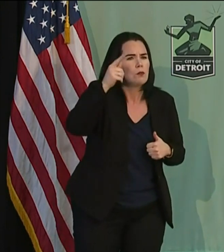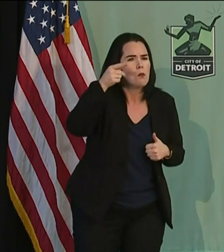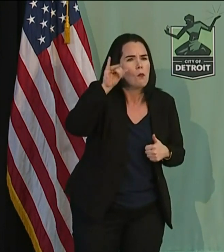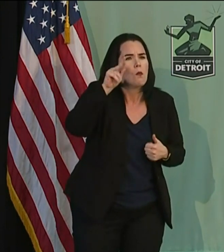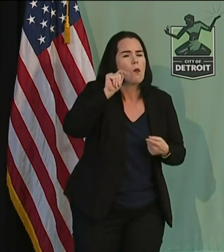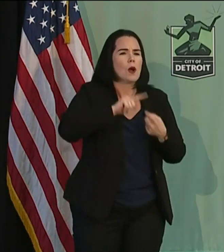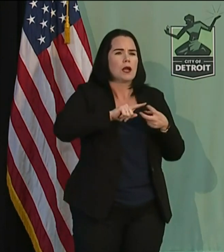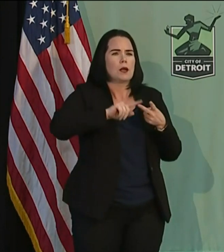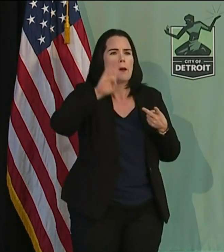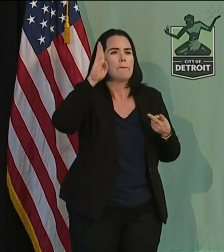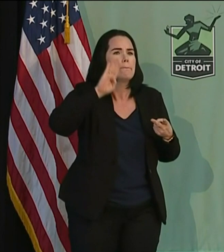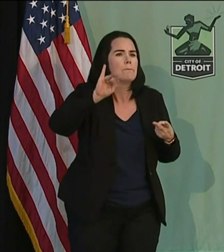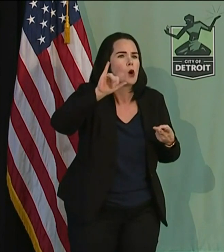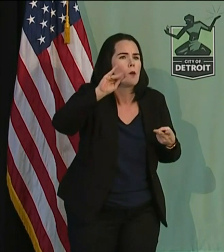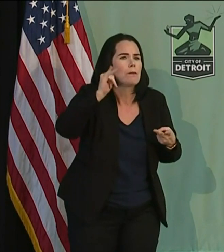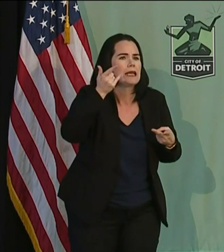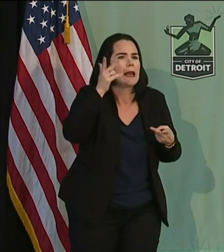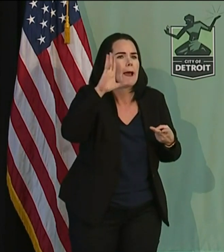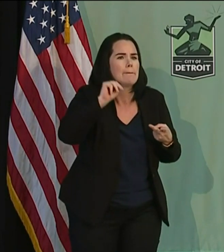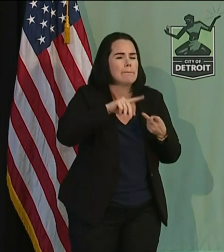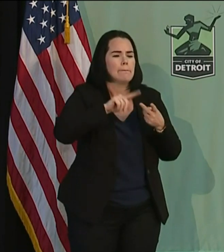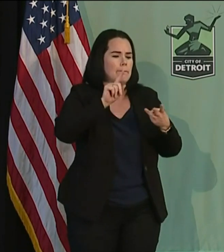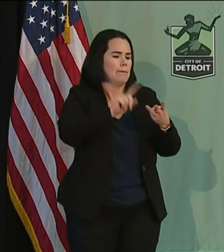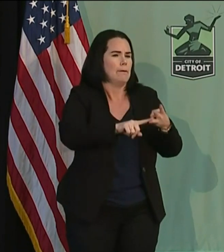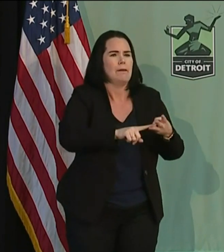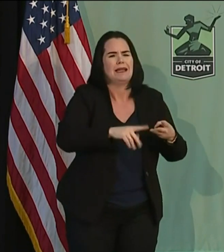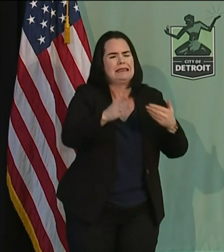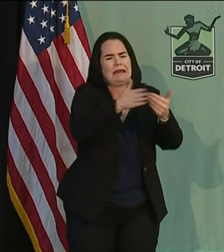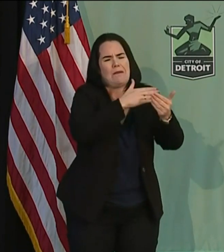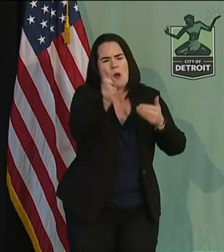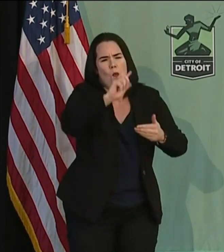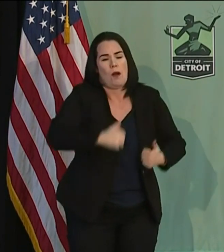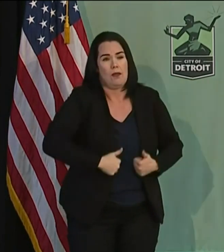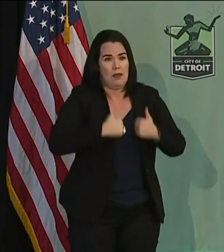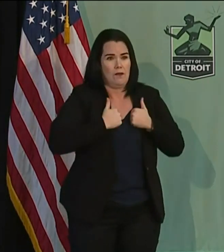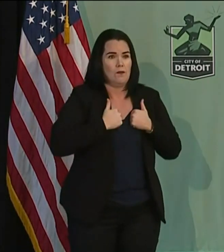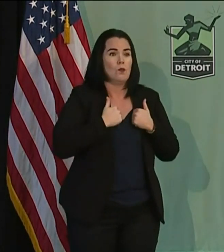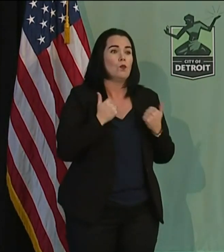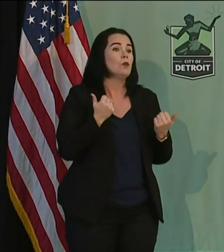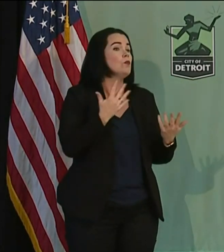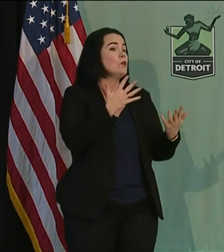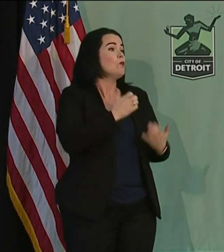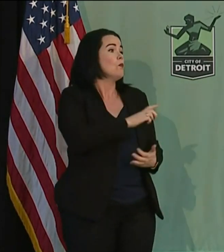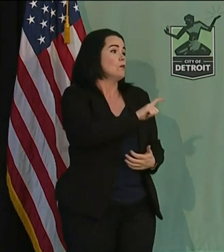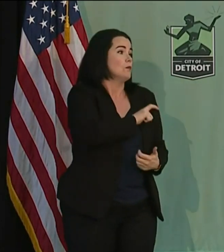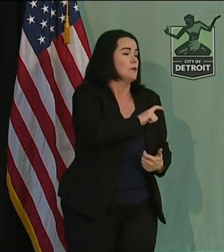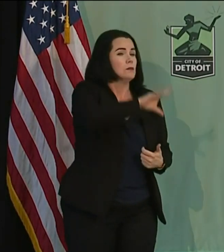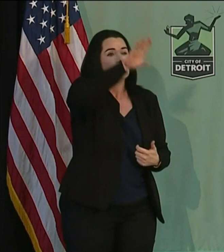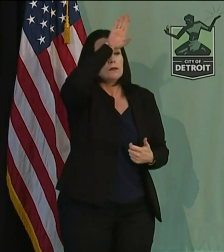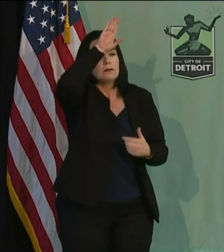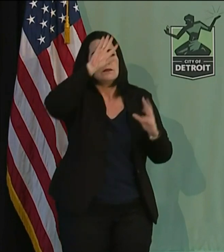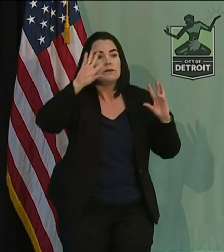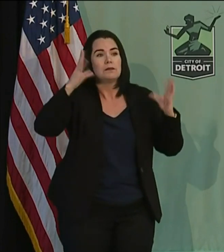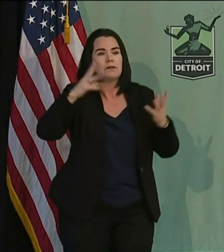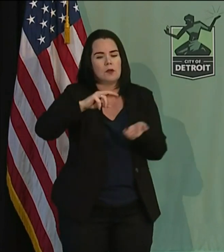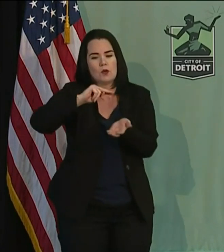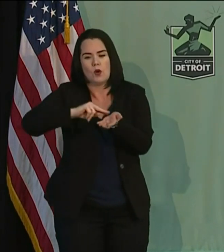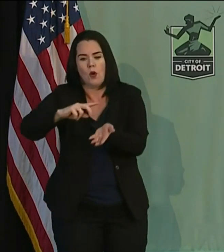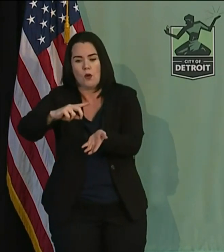for first responders and healthcare workers who, if this study works